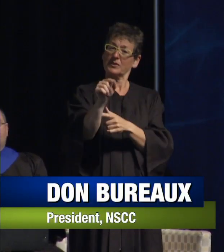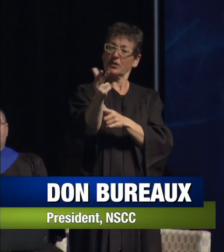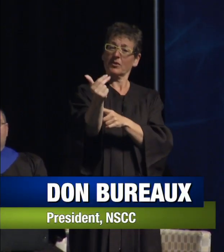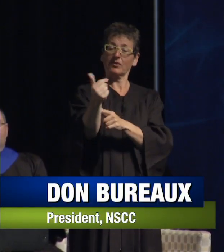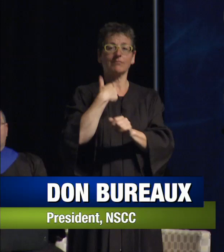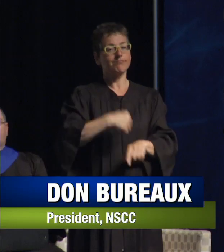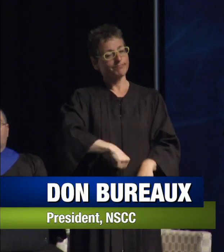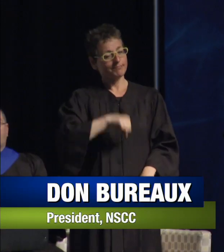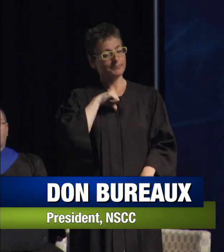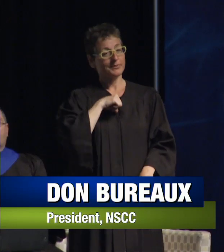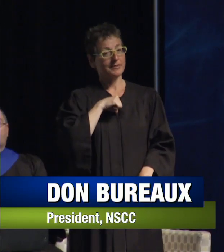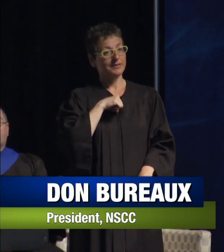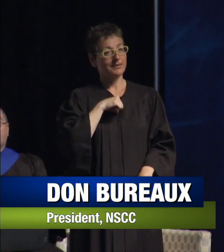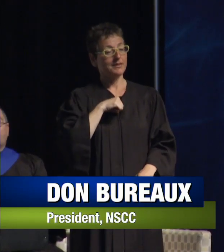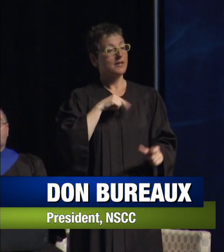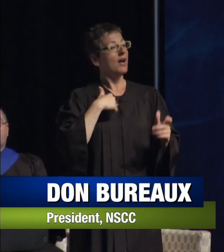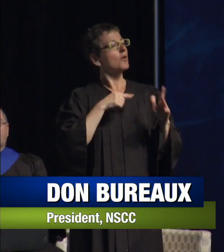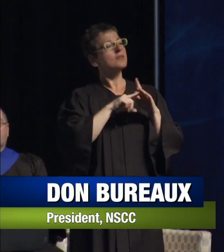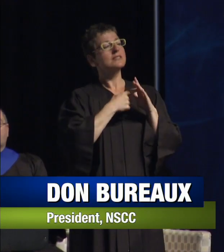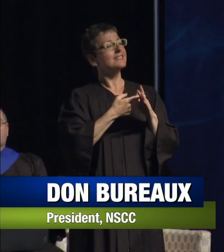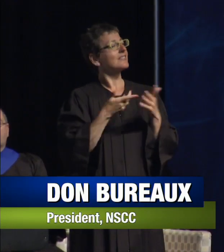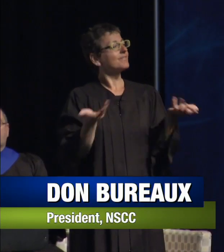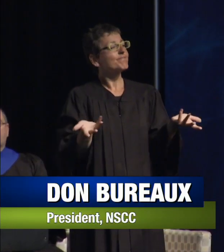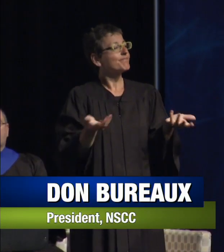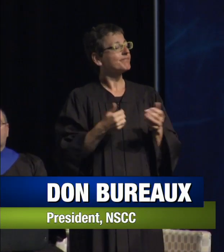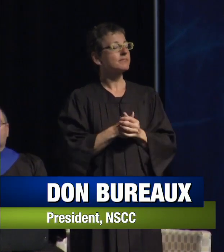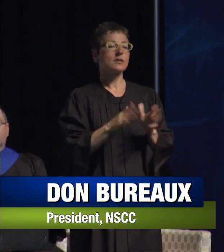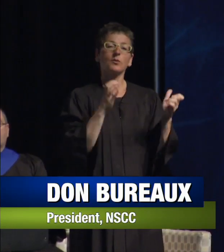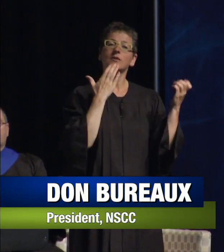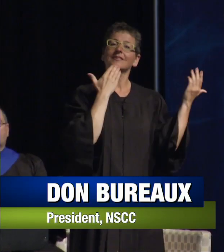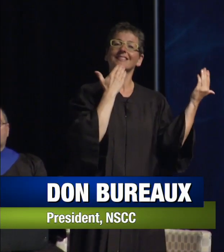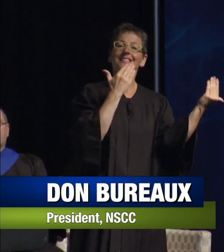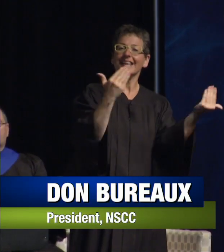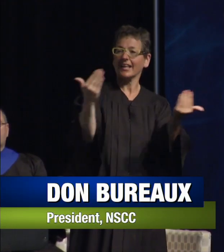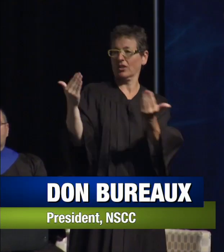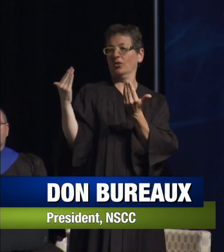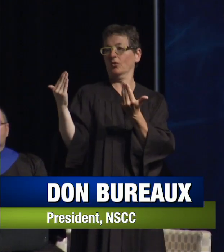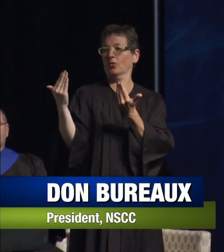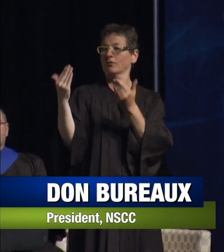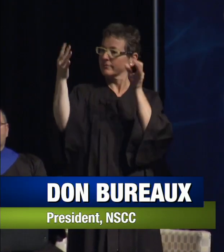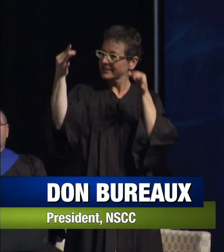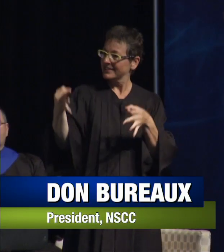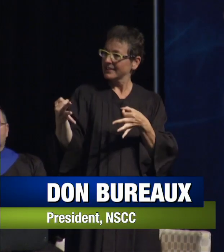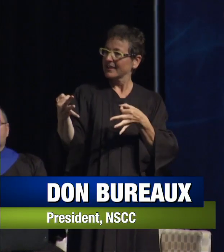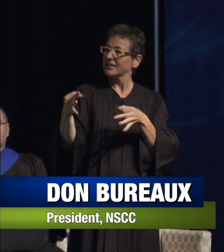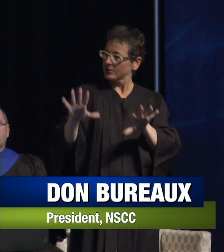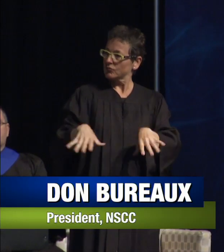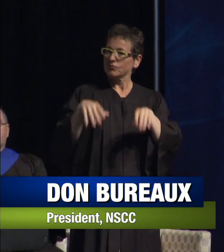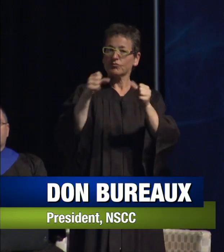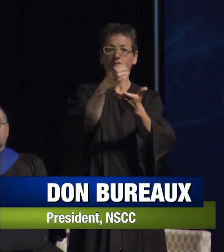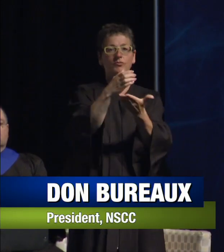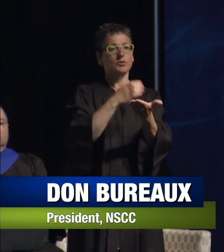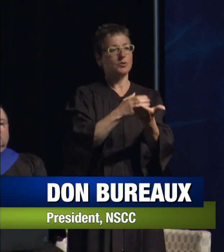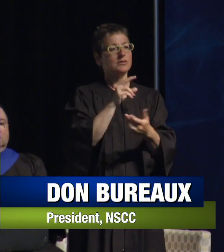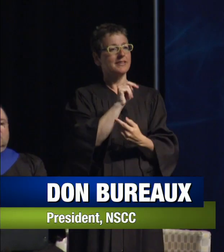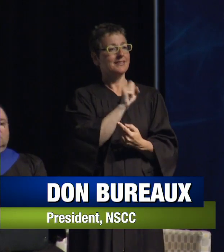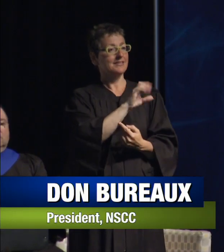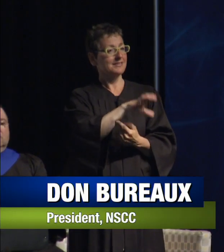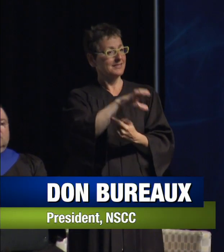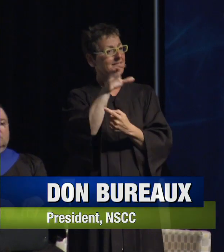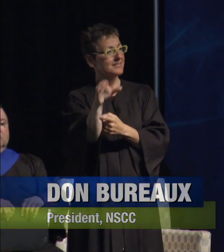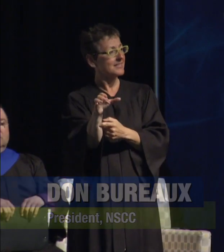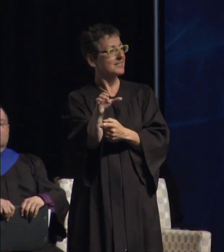And graduates, I want to begin by thanking you. I want to thank you for choosing NSCC to be part of your journey of lifelong